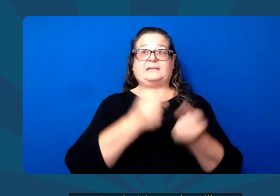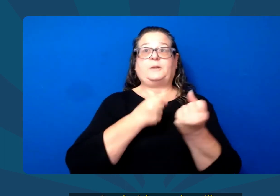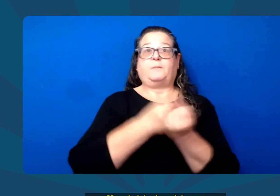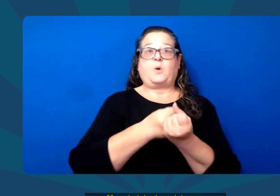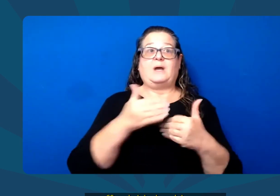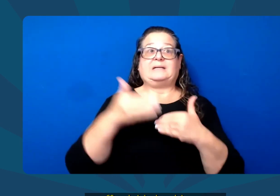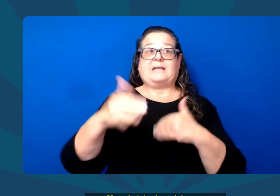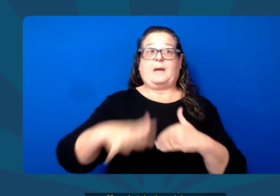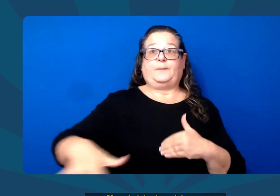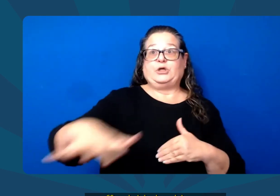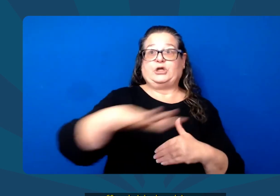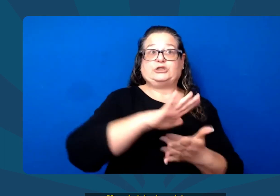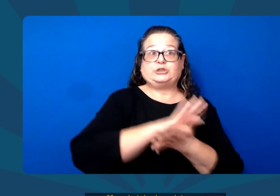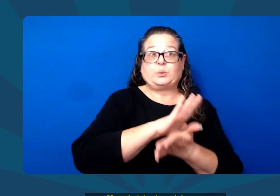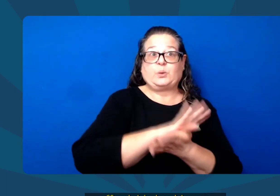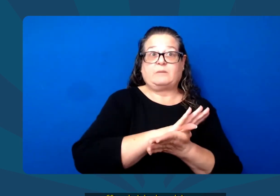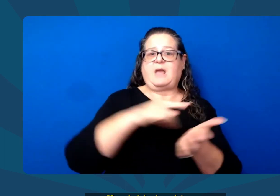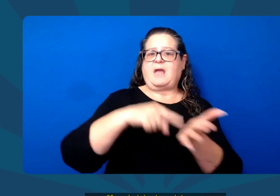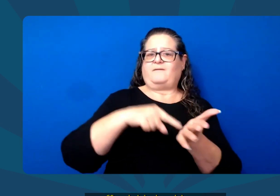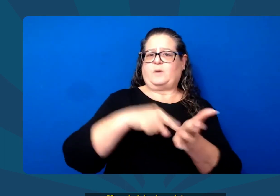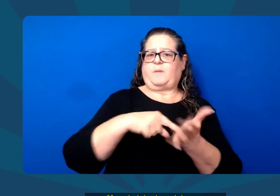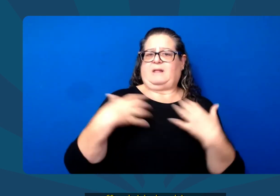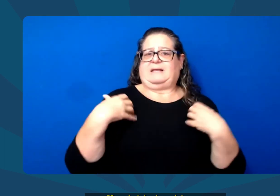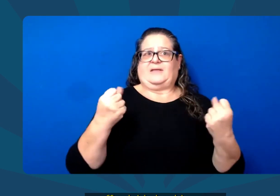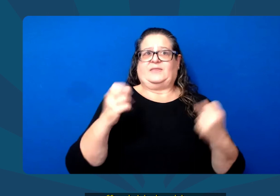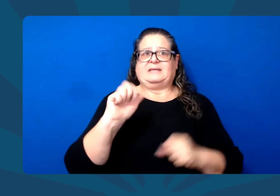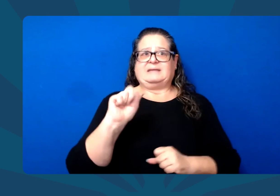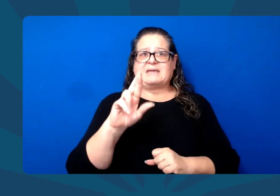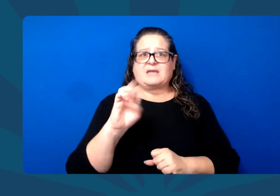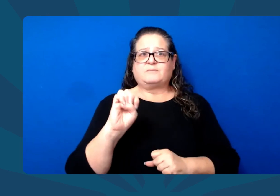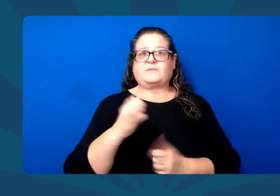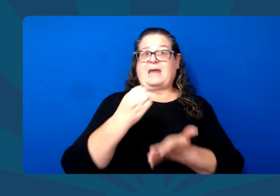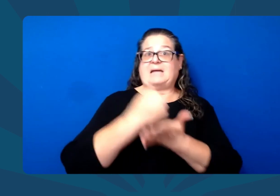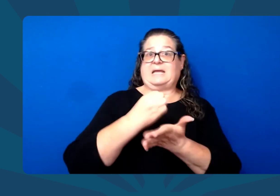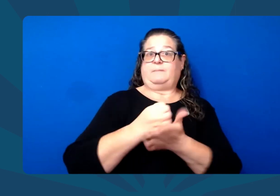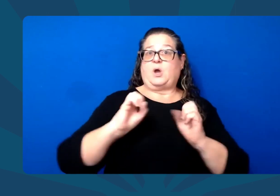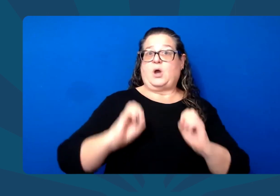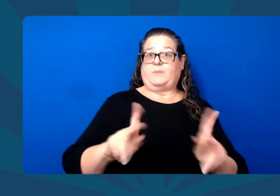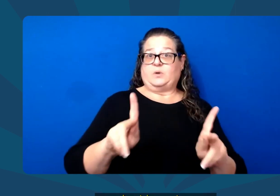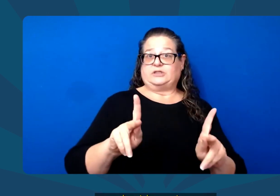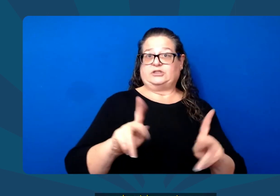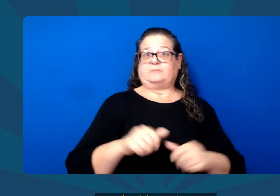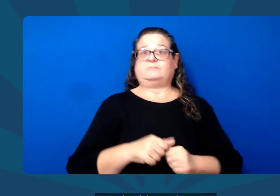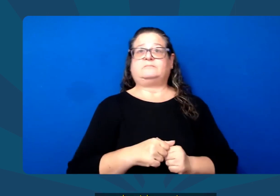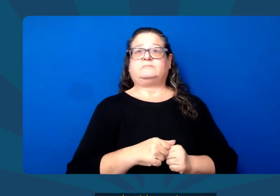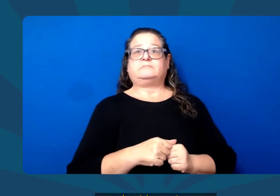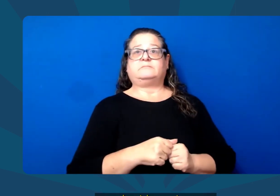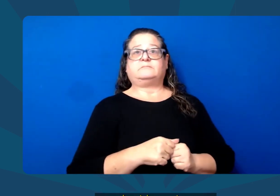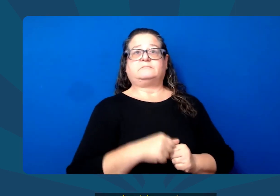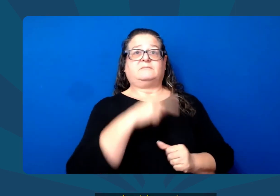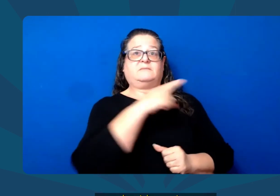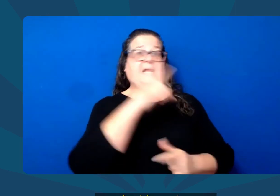schools, affordable health care, and economic opportunity. Brandy believes we need more data and evidence in